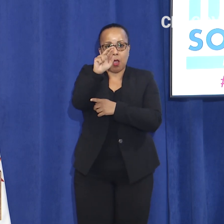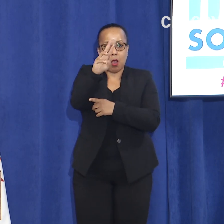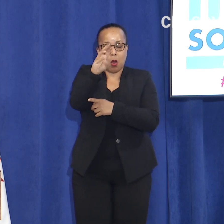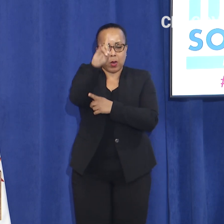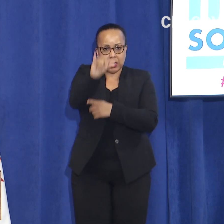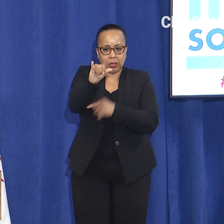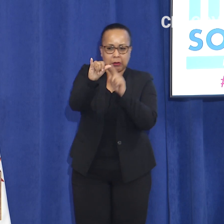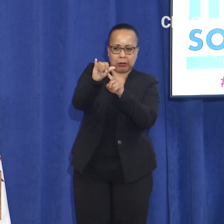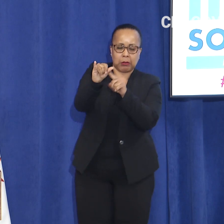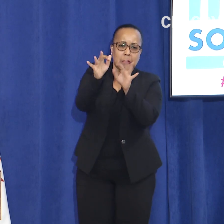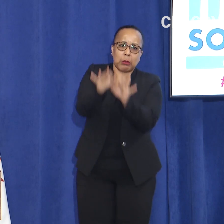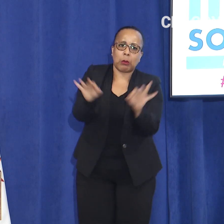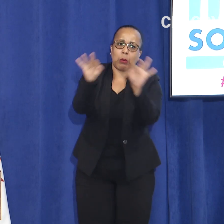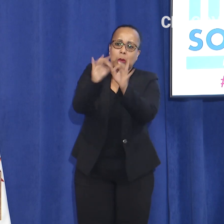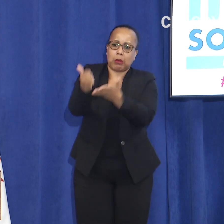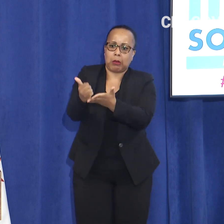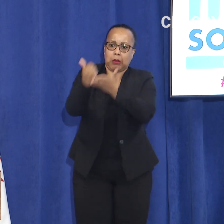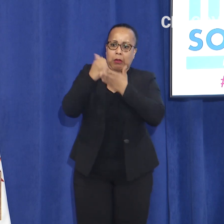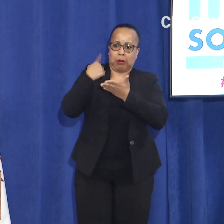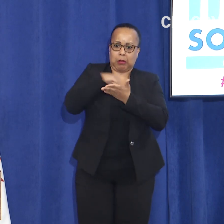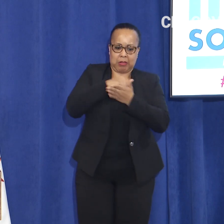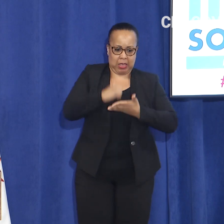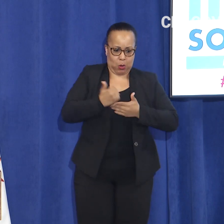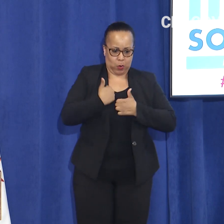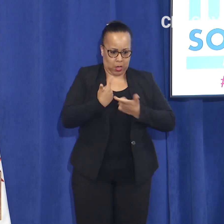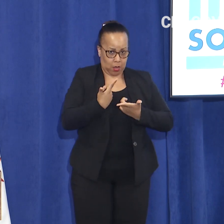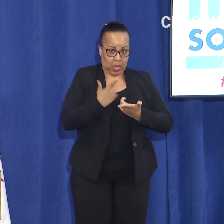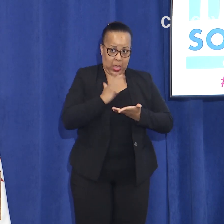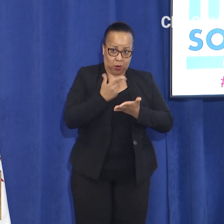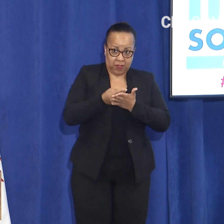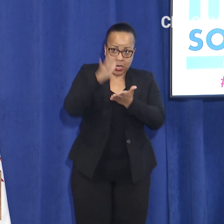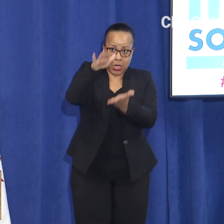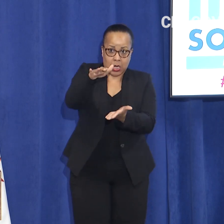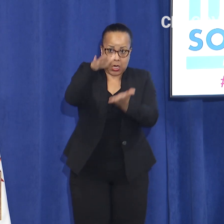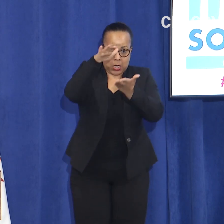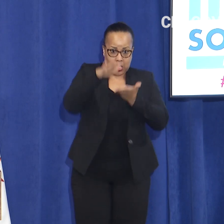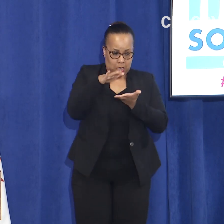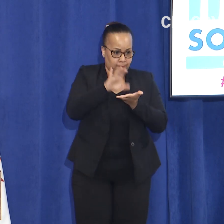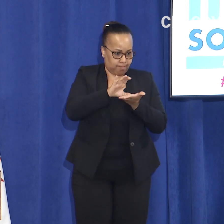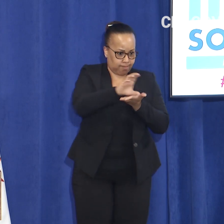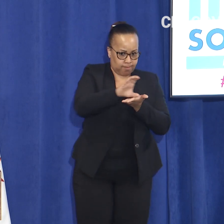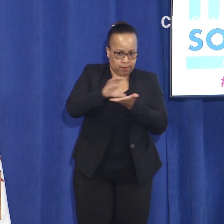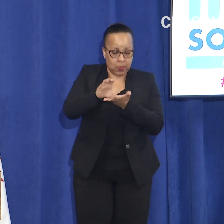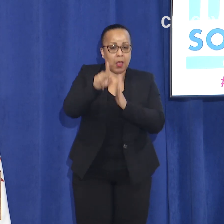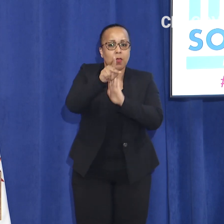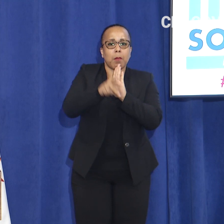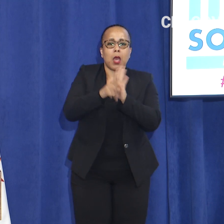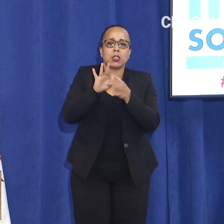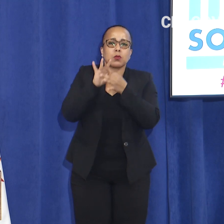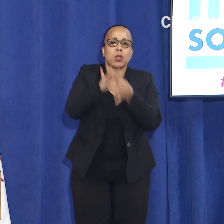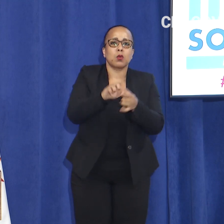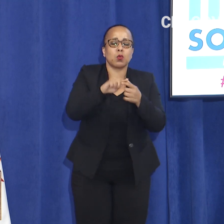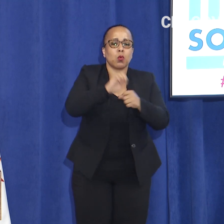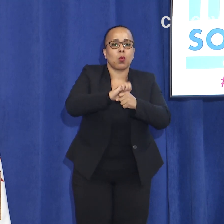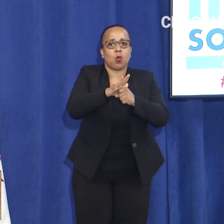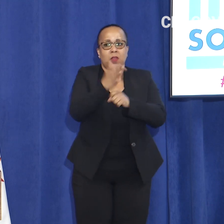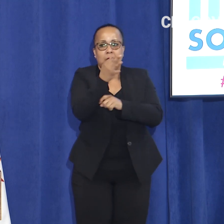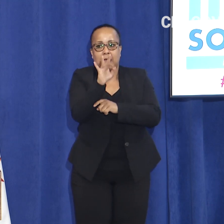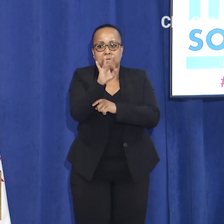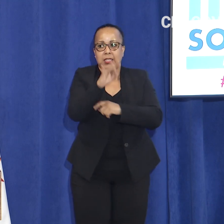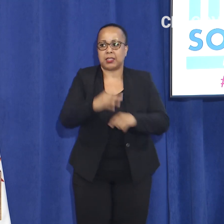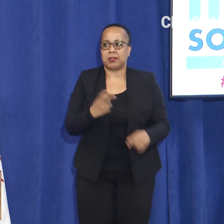us where we need to direct our funding and our policy related to COVID-19. She's